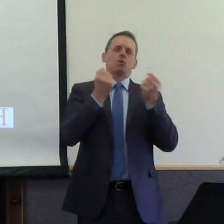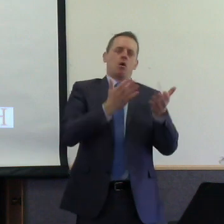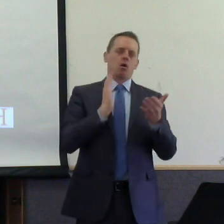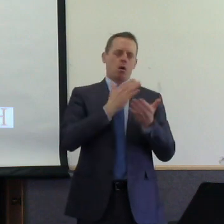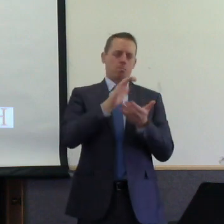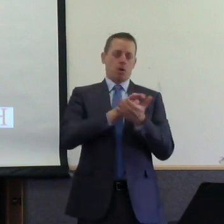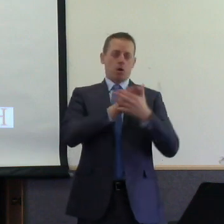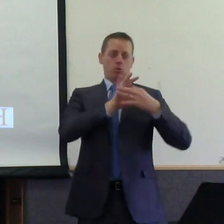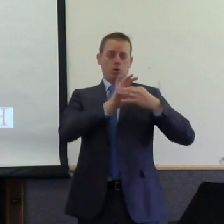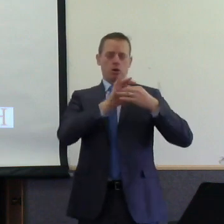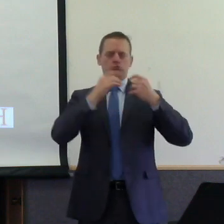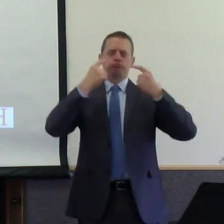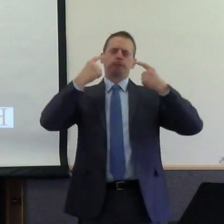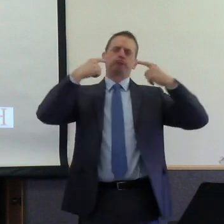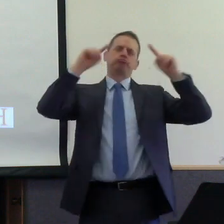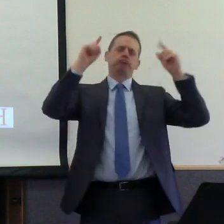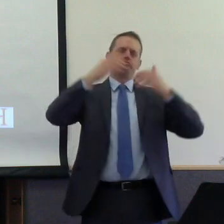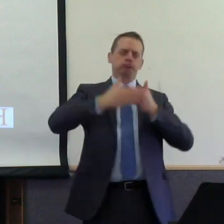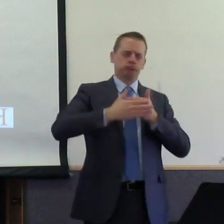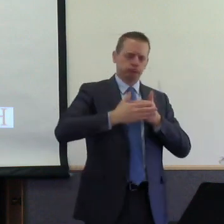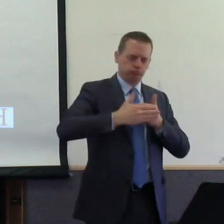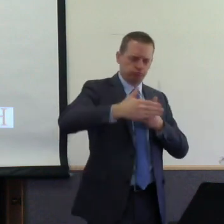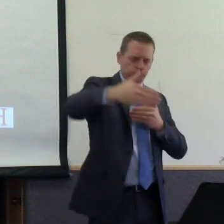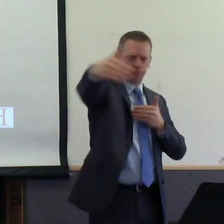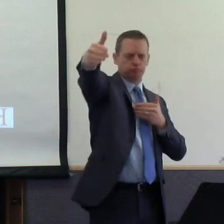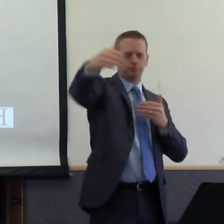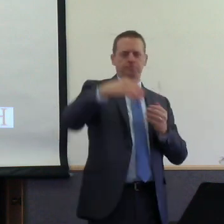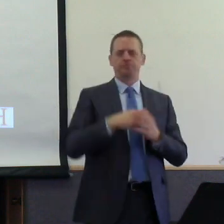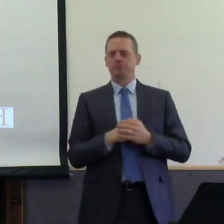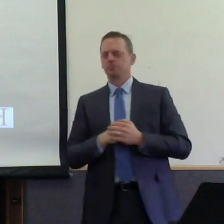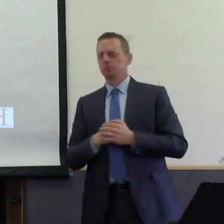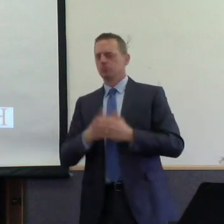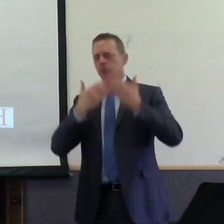And that we can understand who you are, marriage is about.